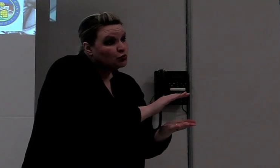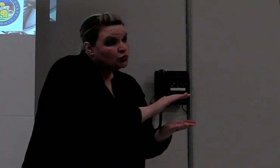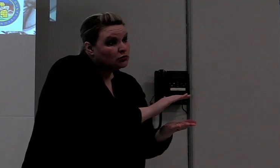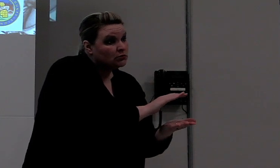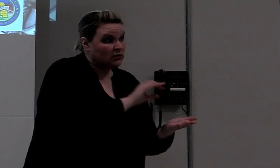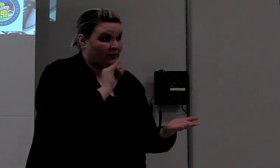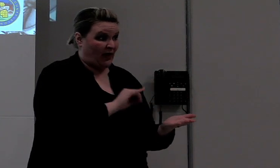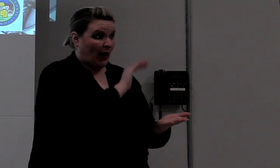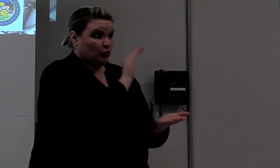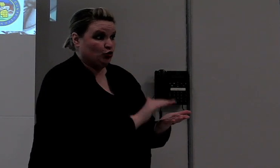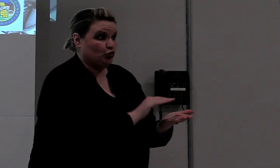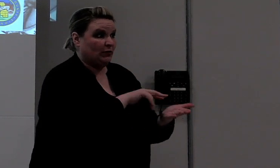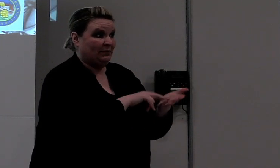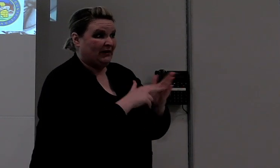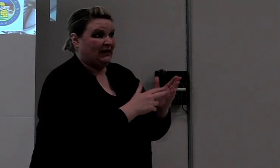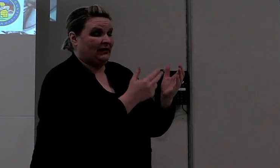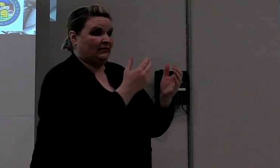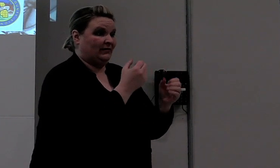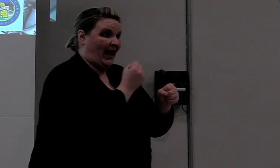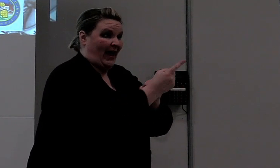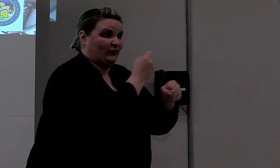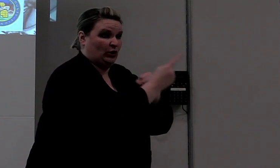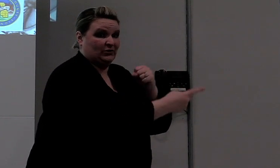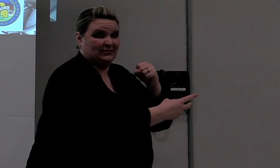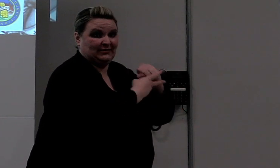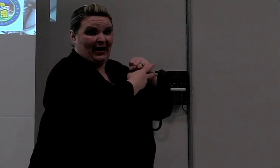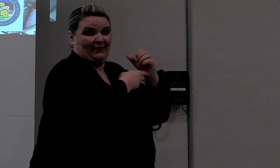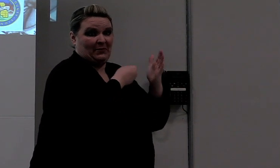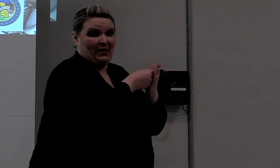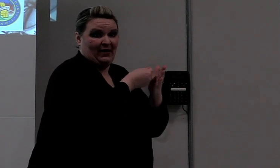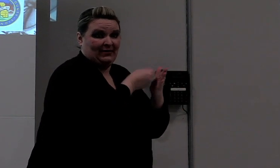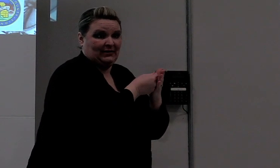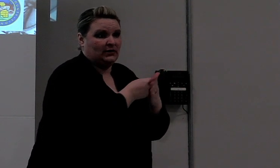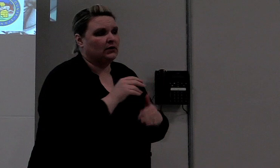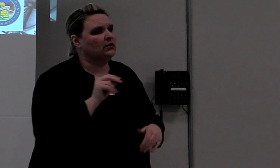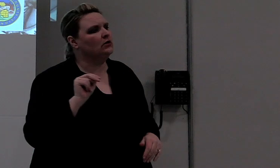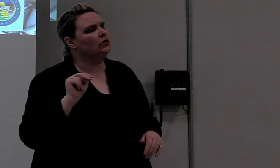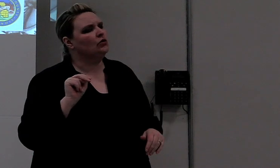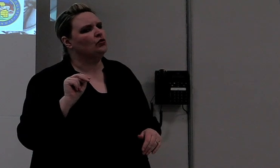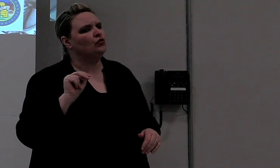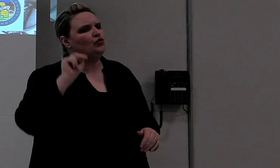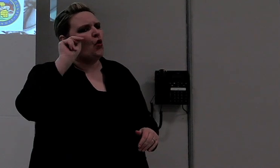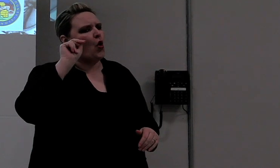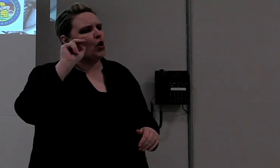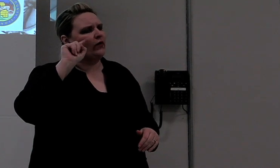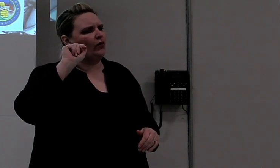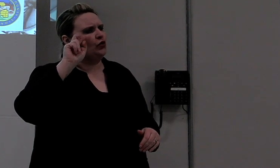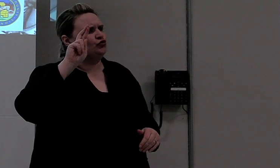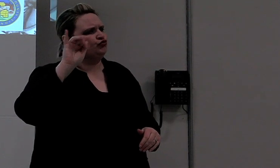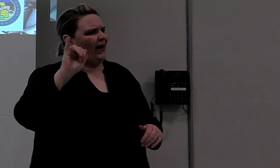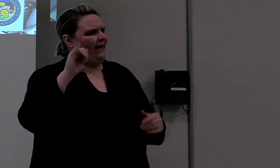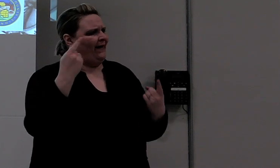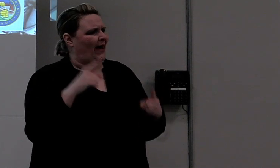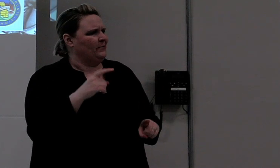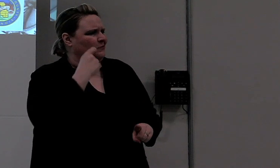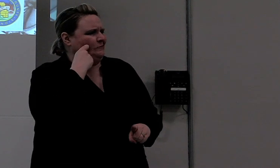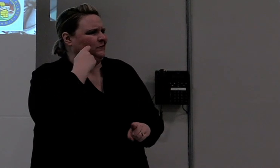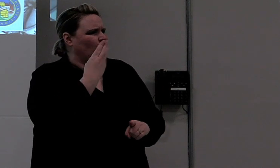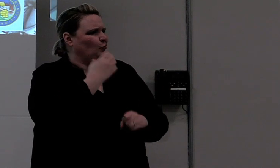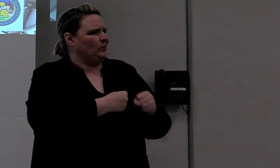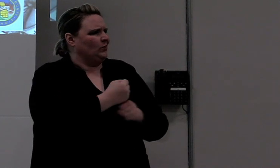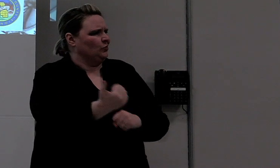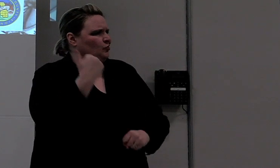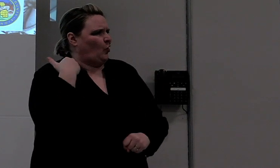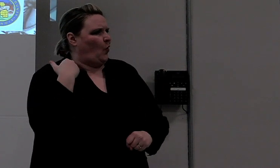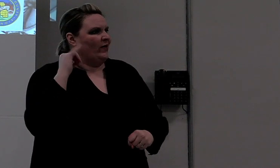those reductions could lead to multi-year savings. The North Tri happened a couple years ago, and